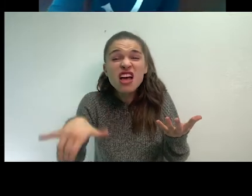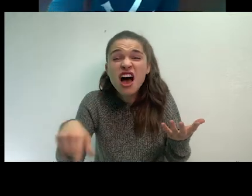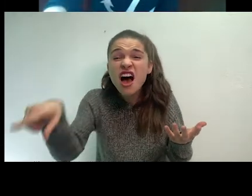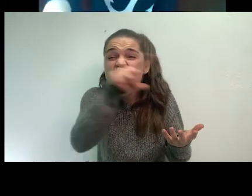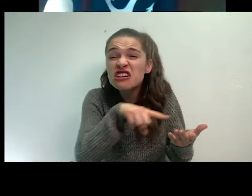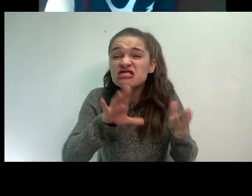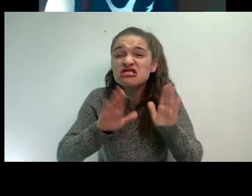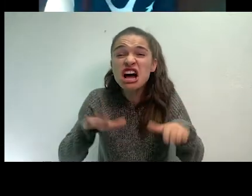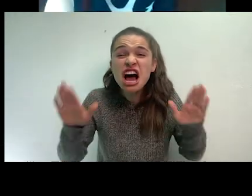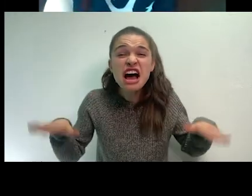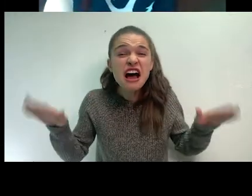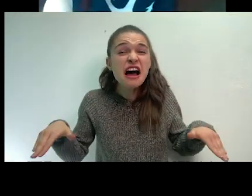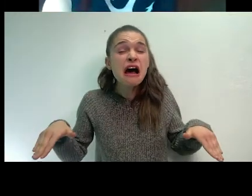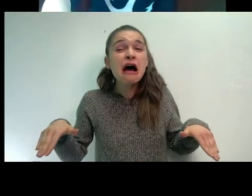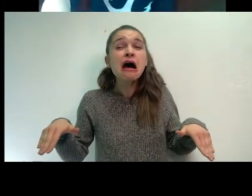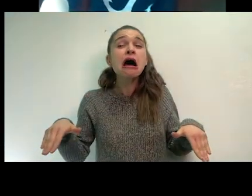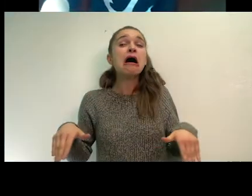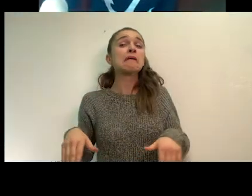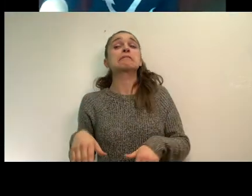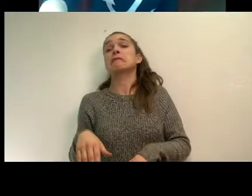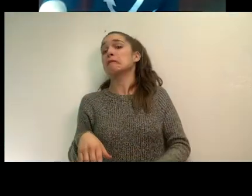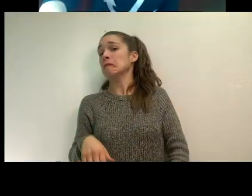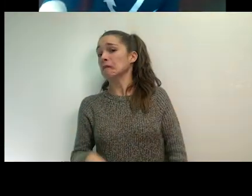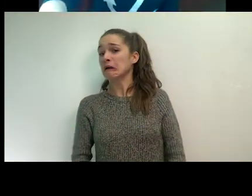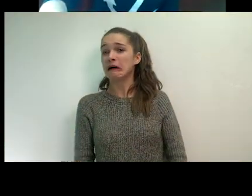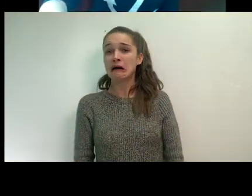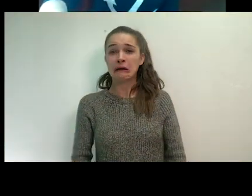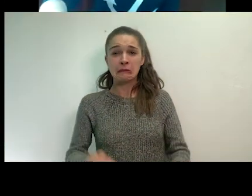children. Oh, that's a surprise.